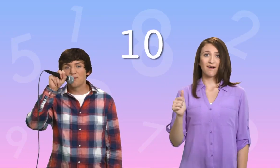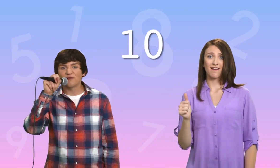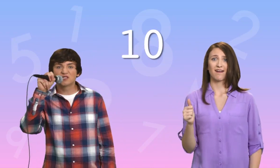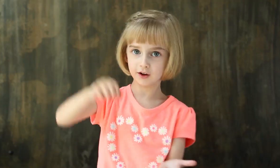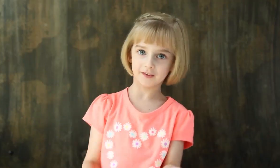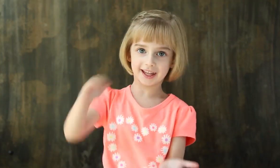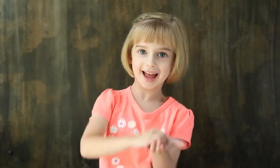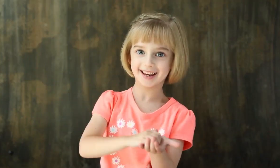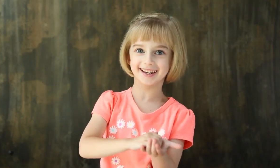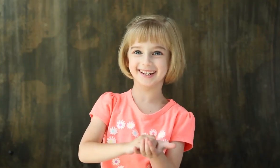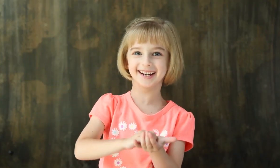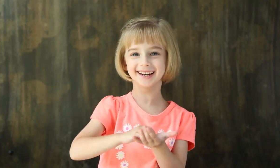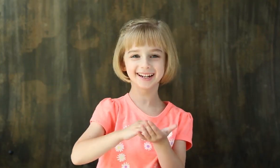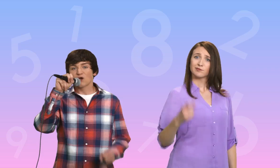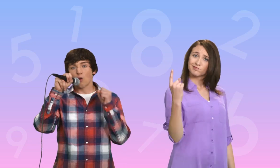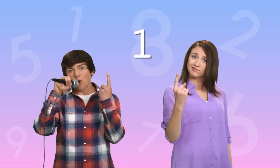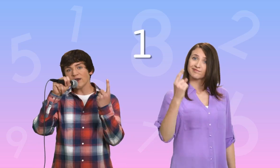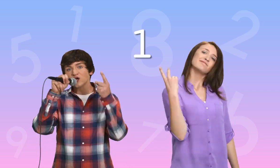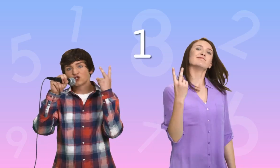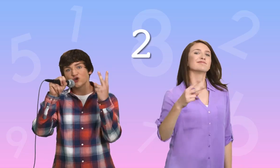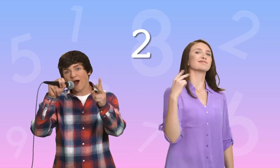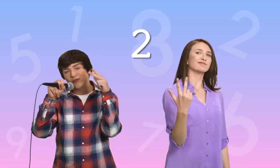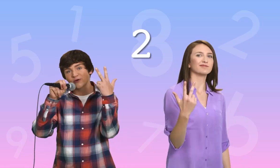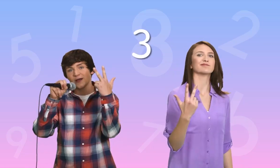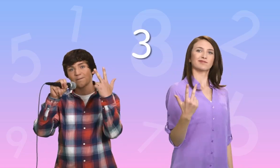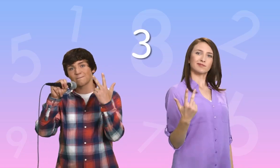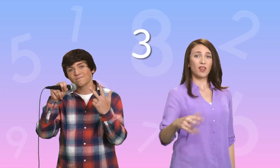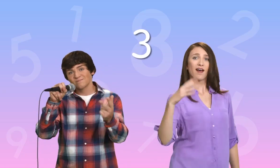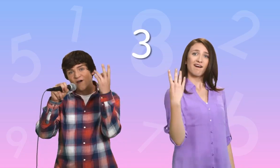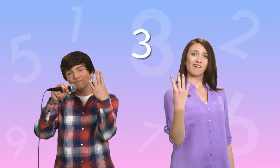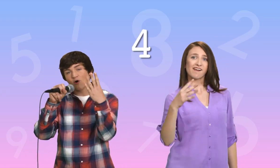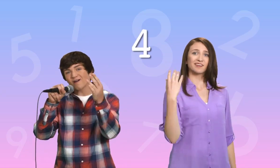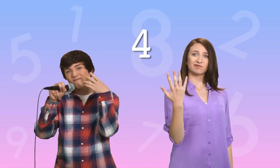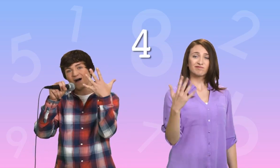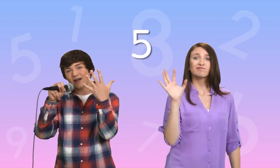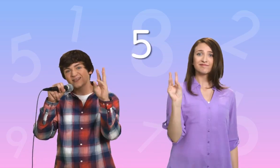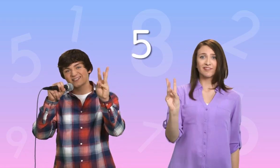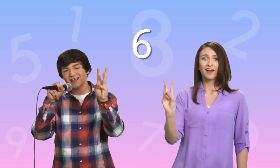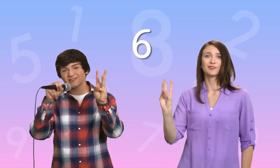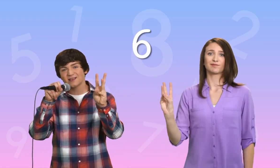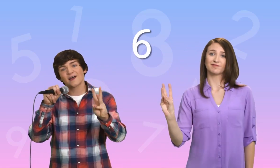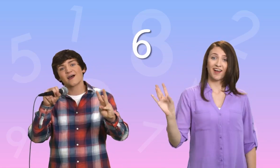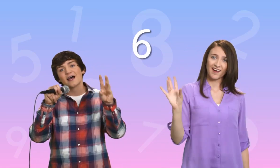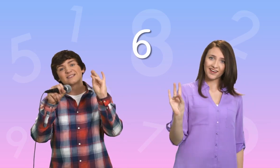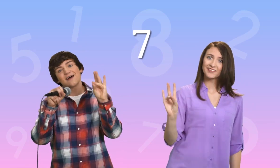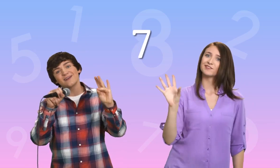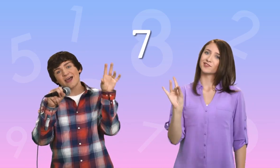10. Start over again. One, two, three, four, five, six, seven,